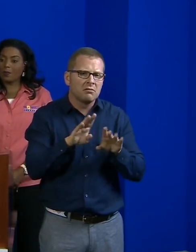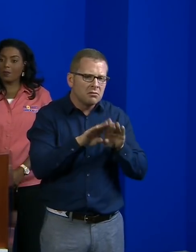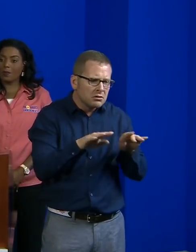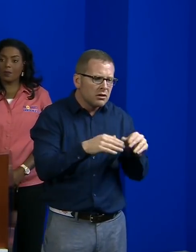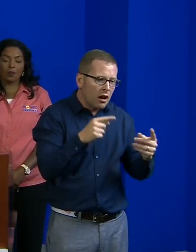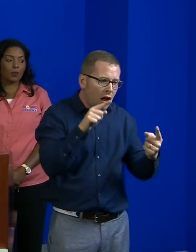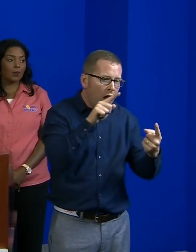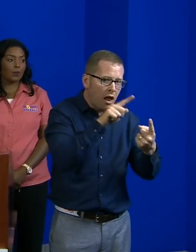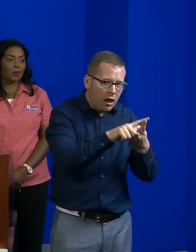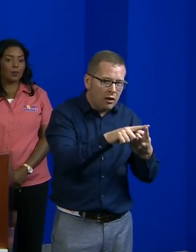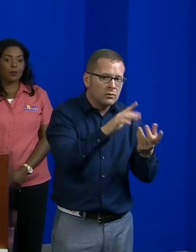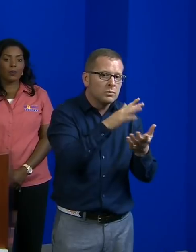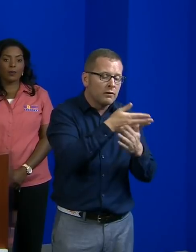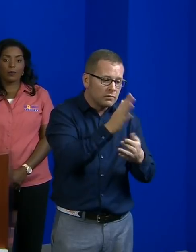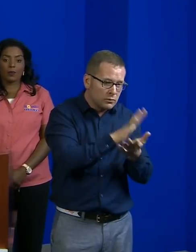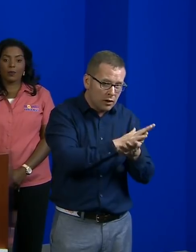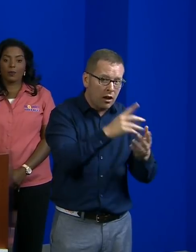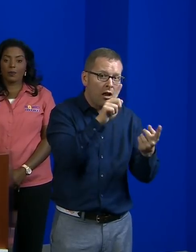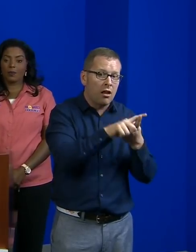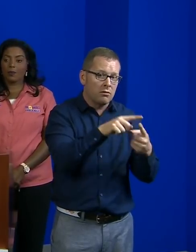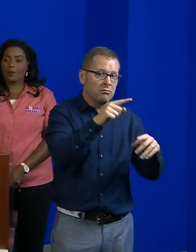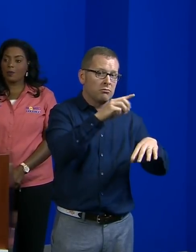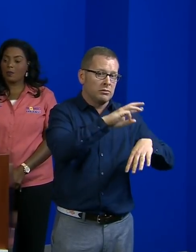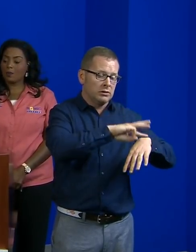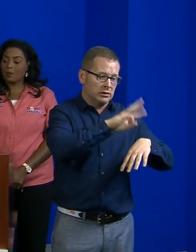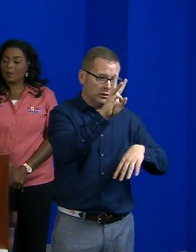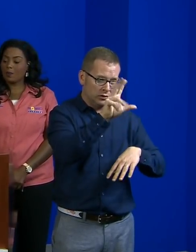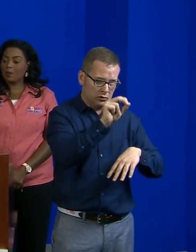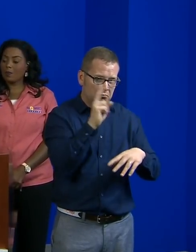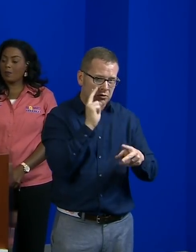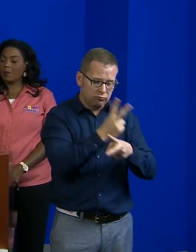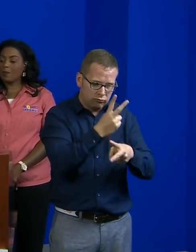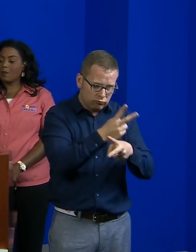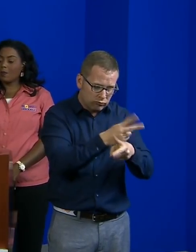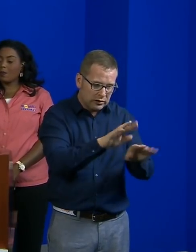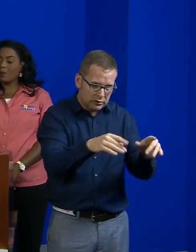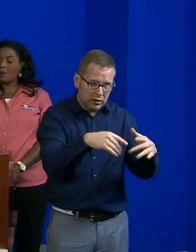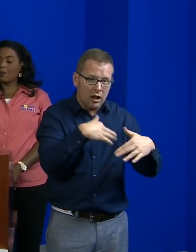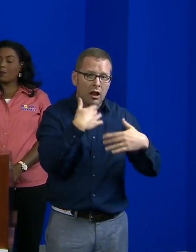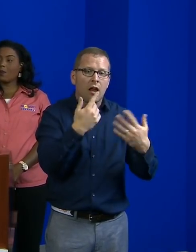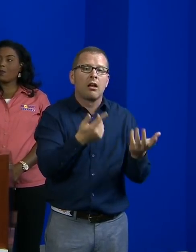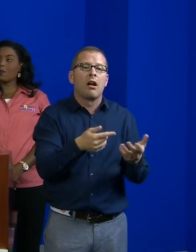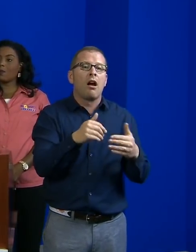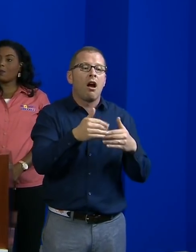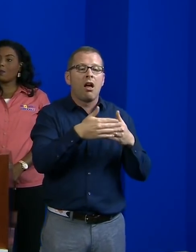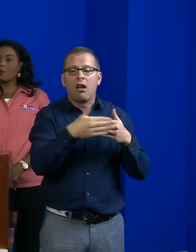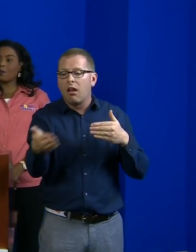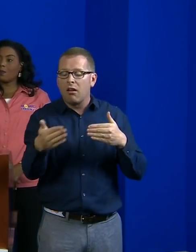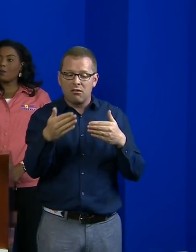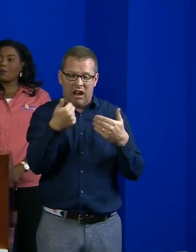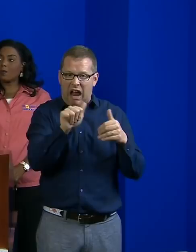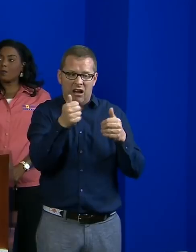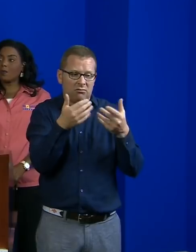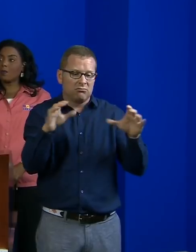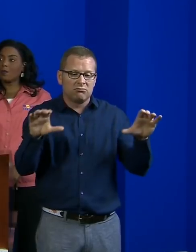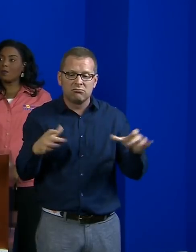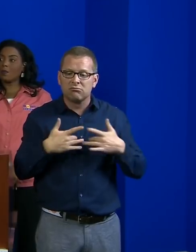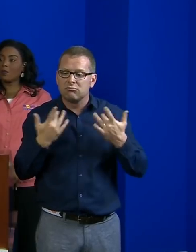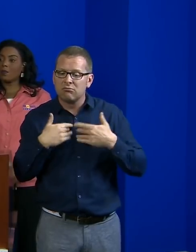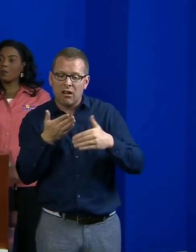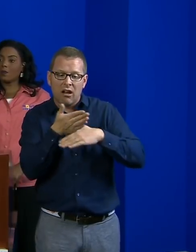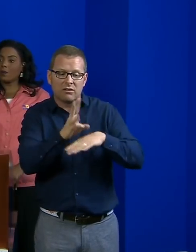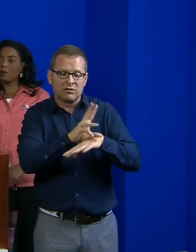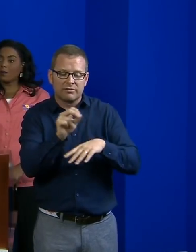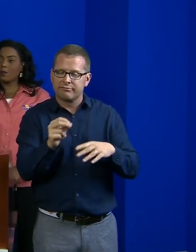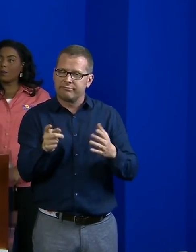those running until 6:30 p.m. today. But again, all other activities will be closed. I will be declaring a state